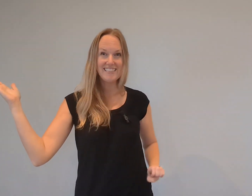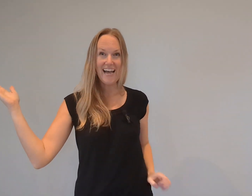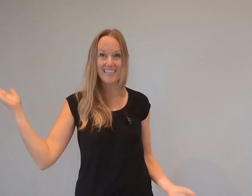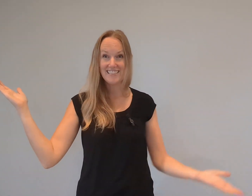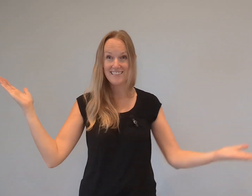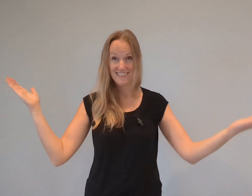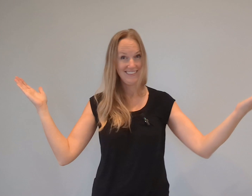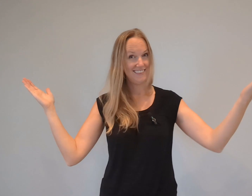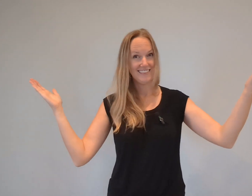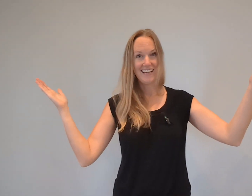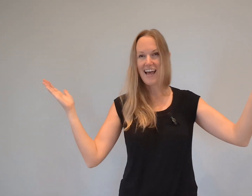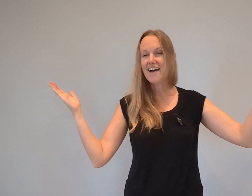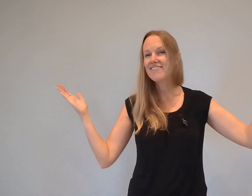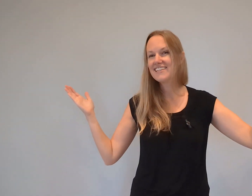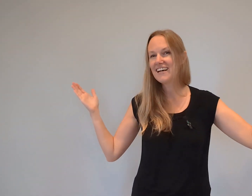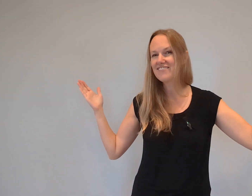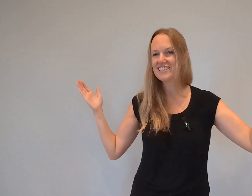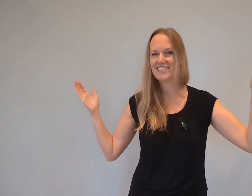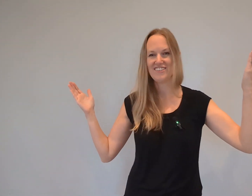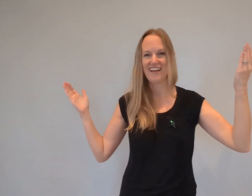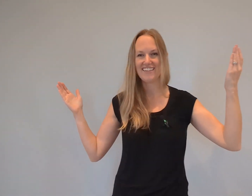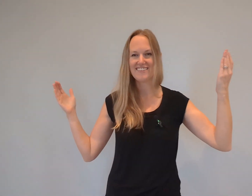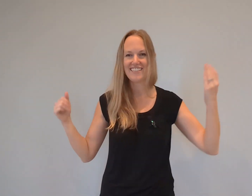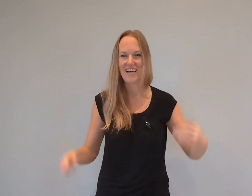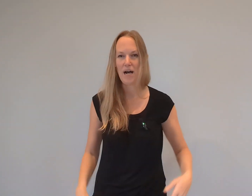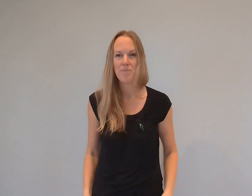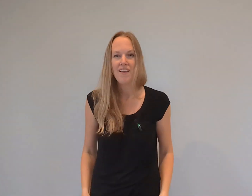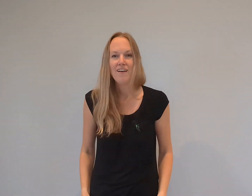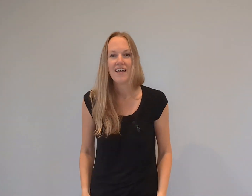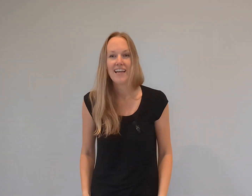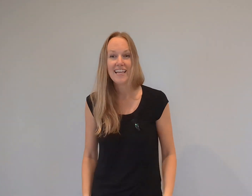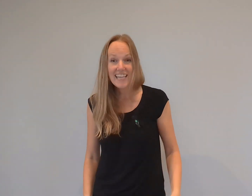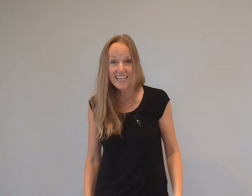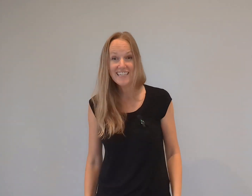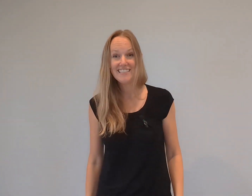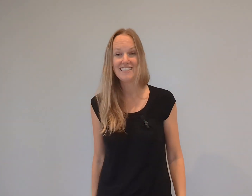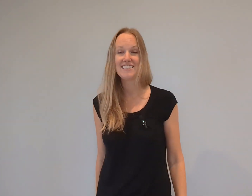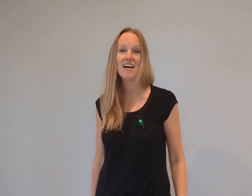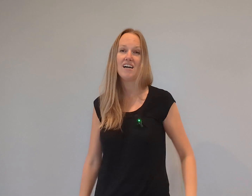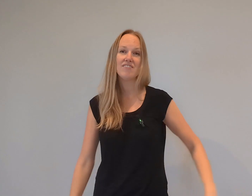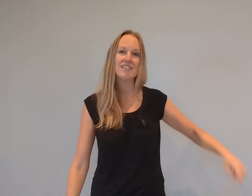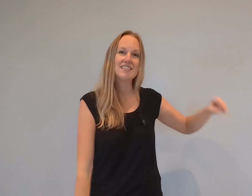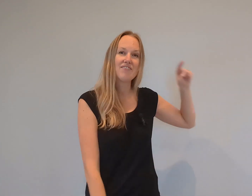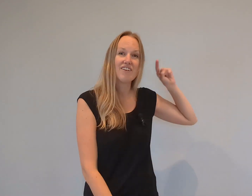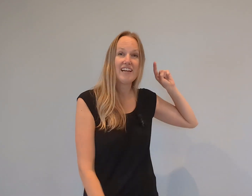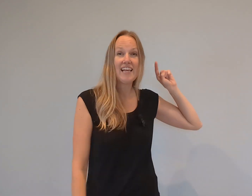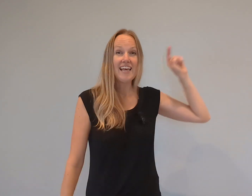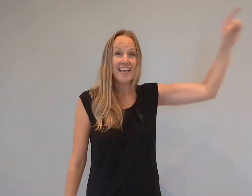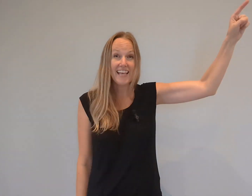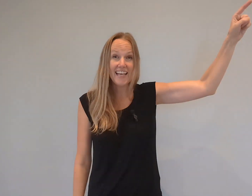sash. And halfway done verse 2, guys. Great job. Okay, he is the song for the suffering.